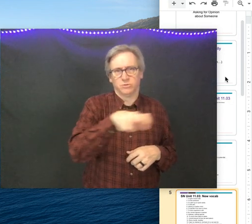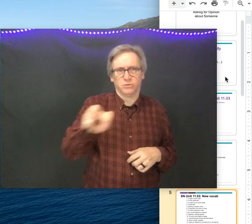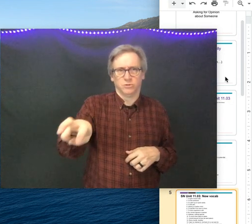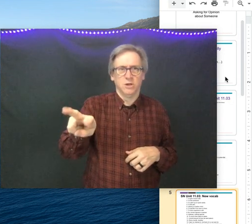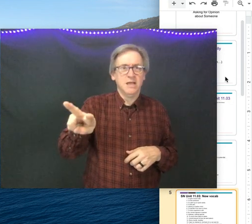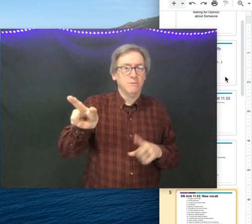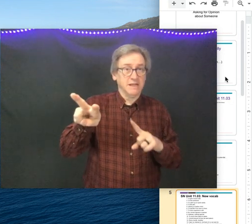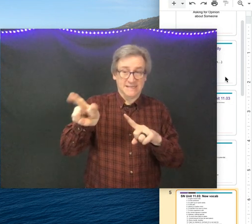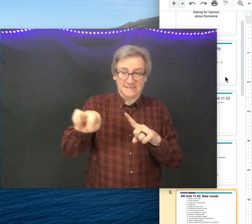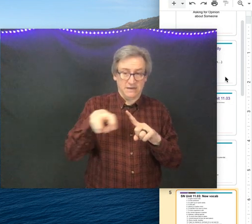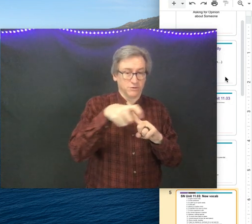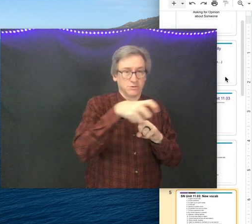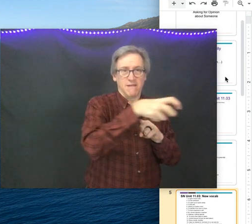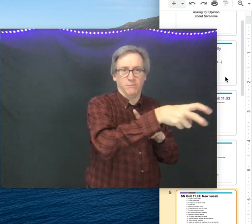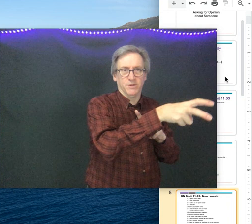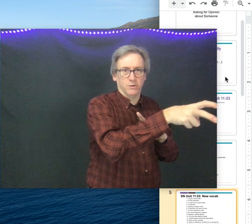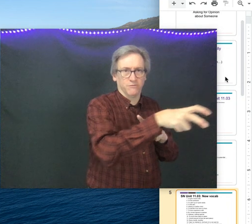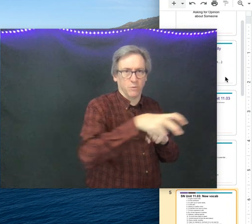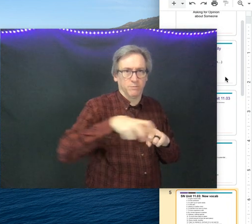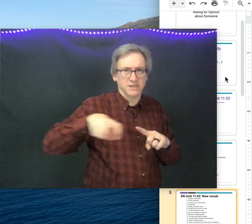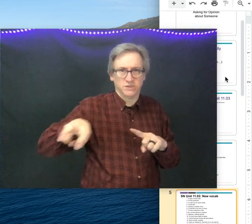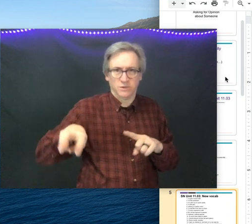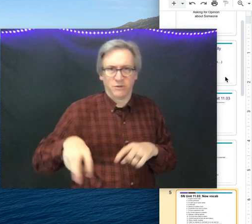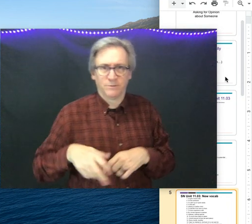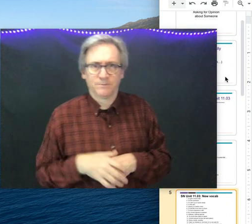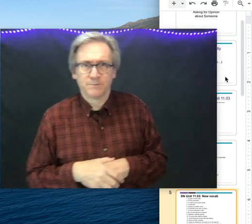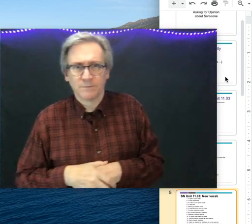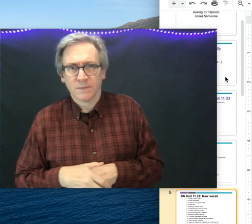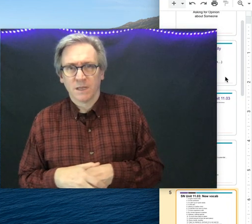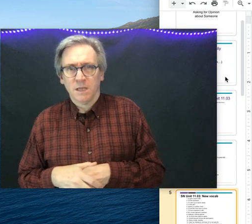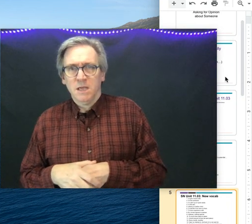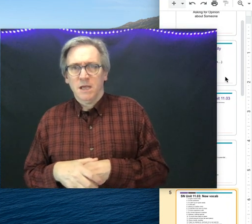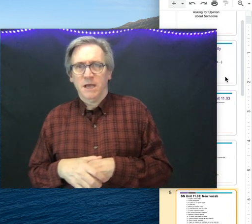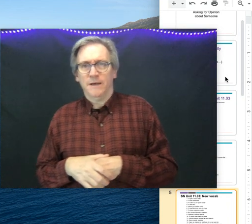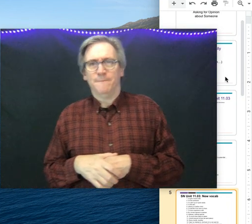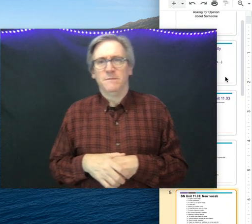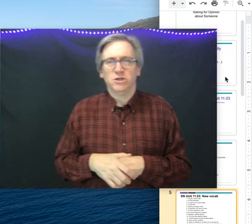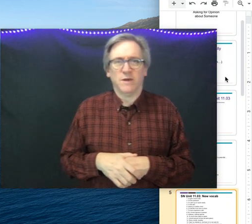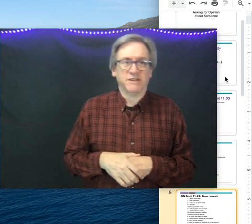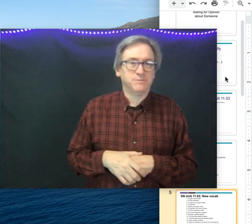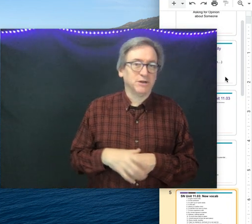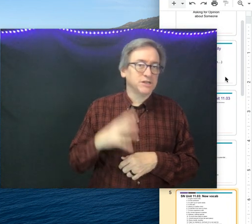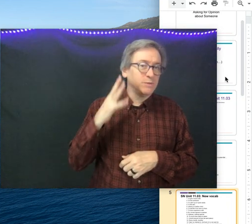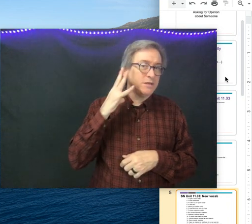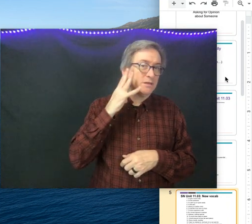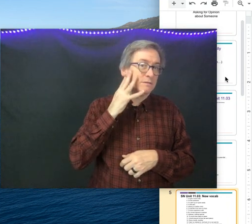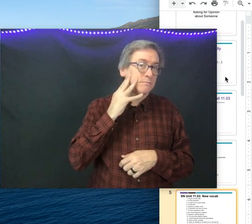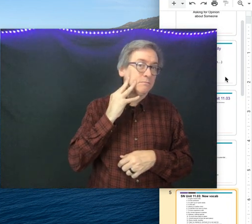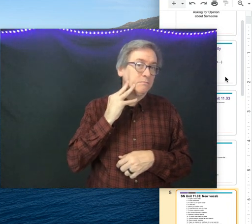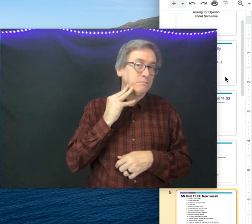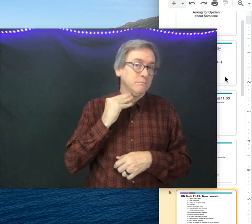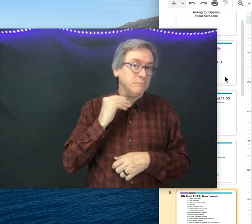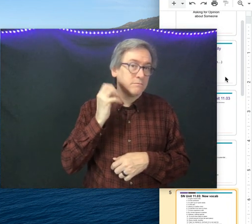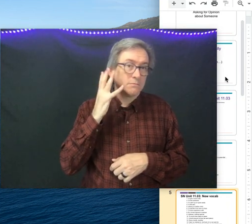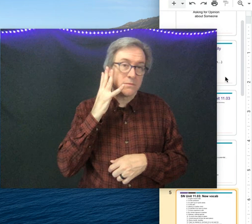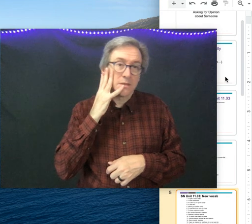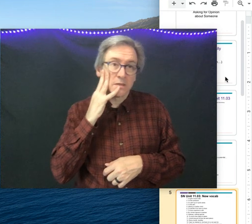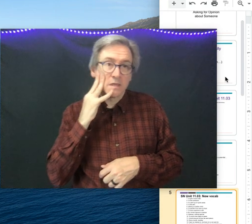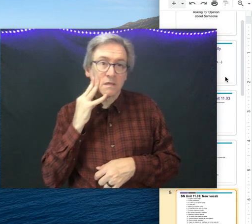So it's that sign for travel, but you're going from one place to another. To have experience with.